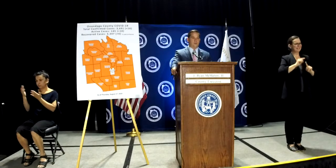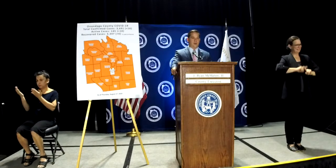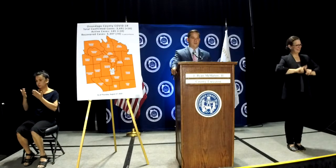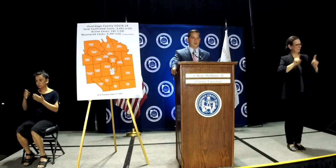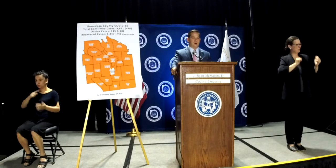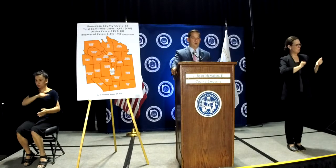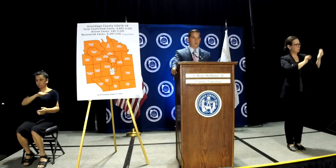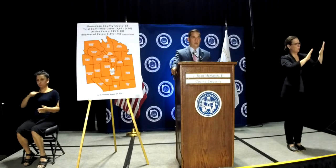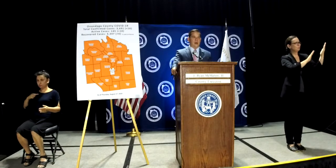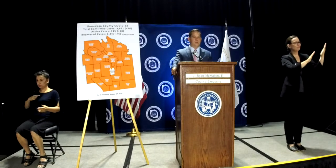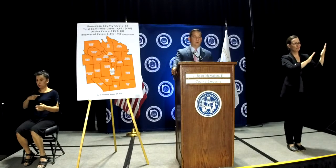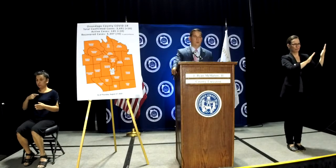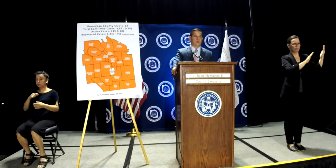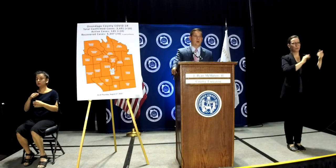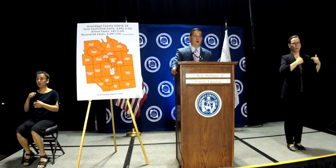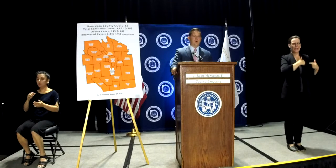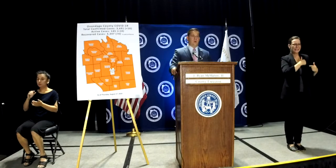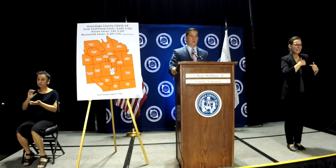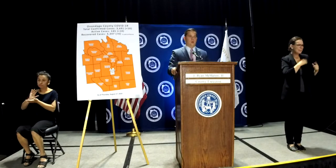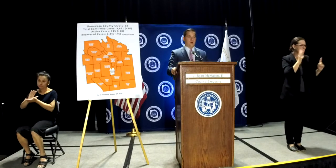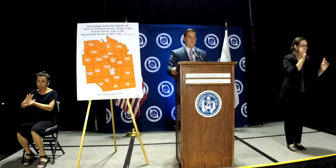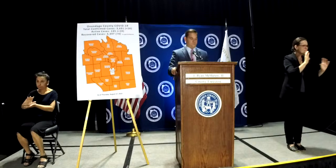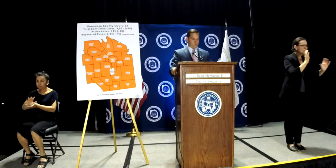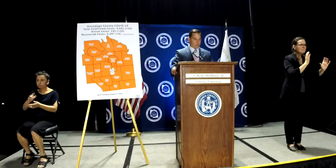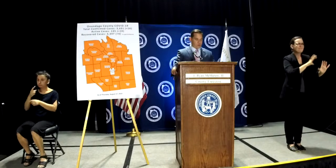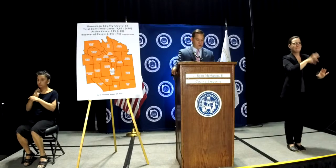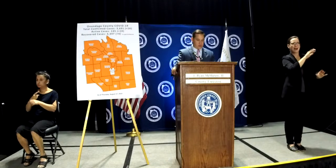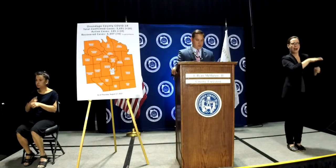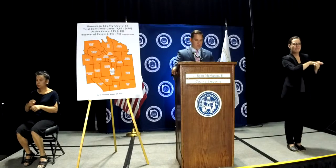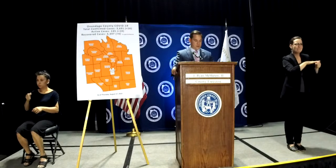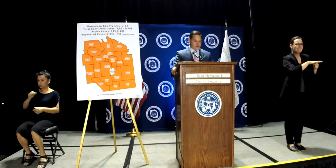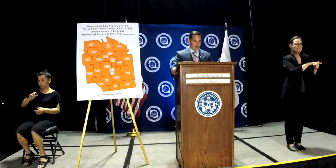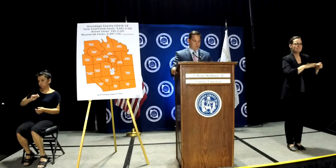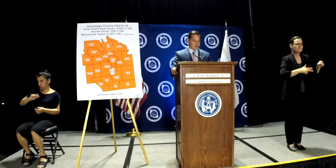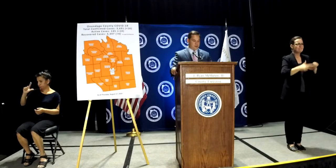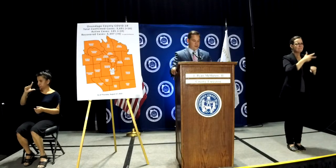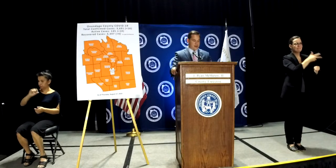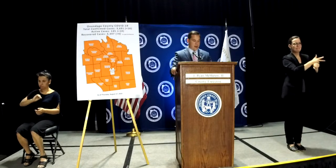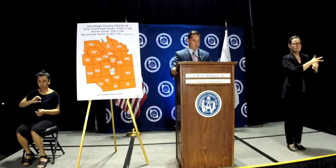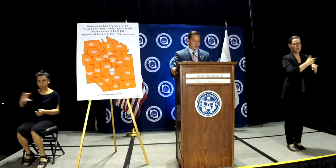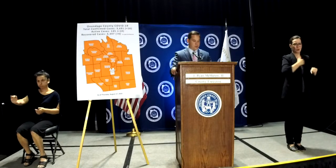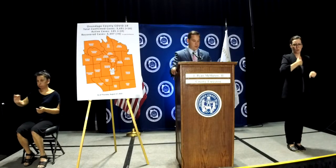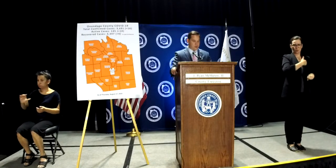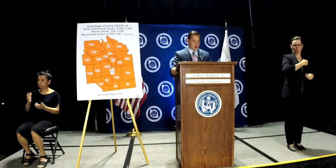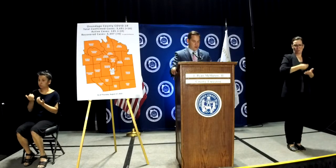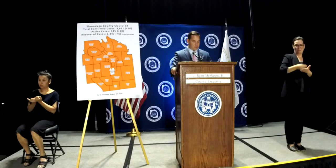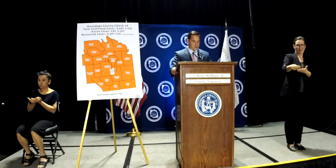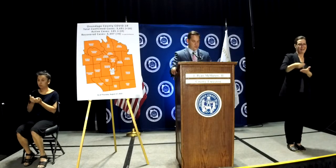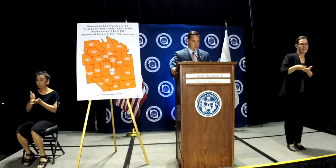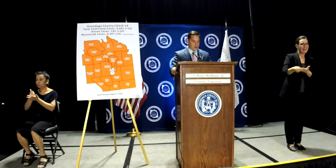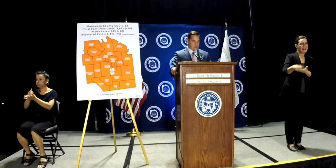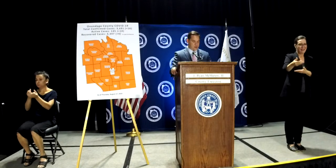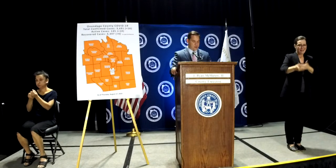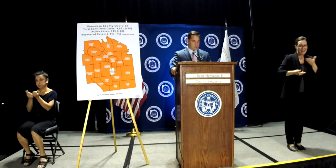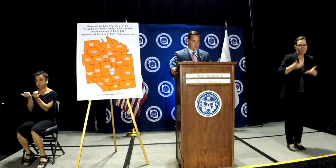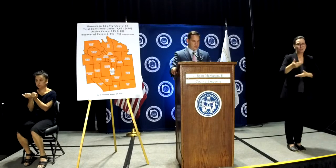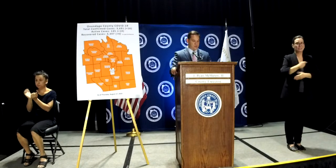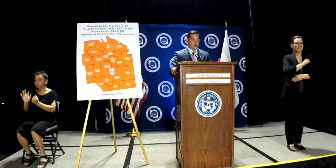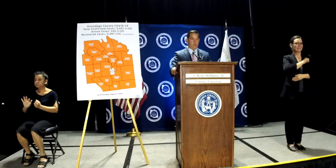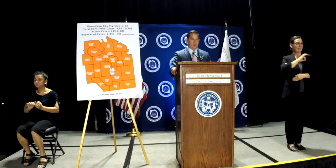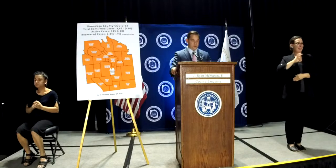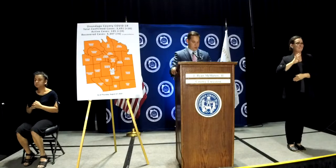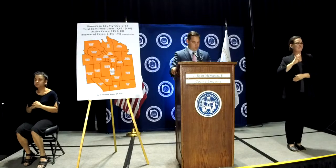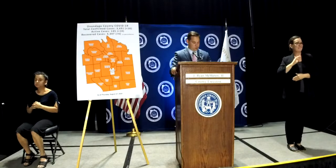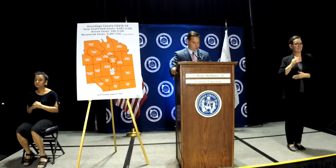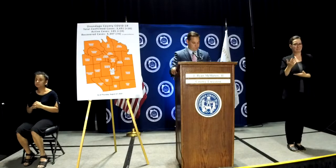year. We're investing our own capital, our own personnel to help make this happen, and it's